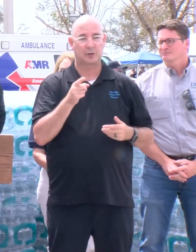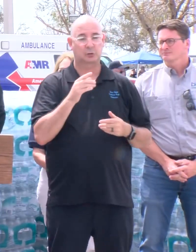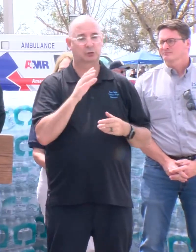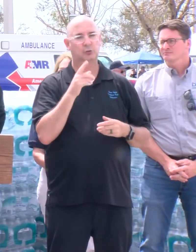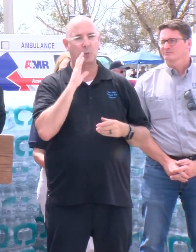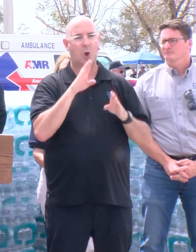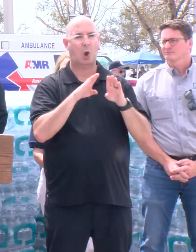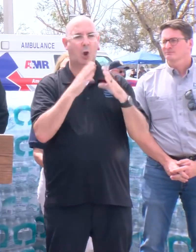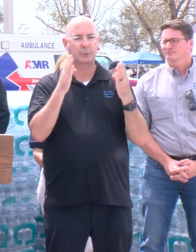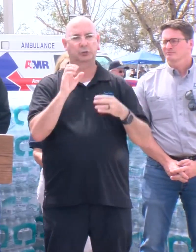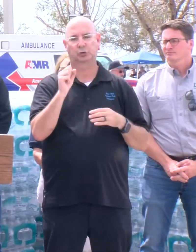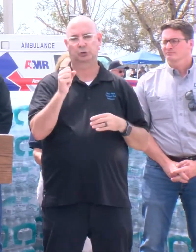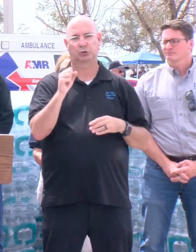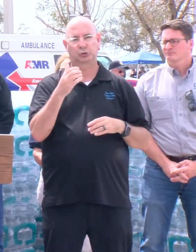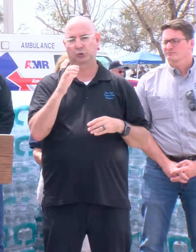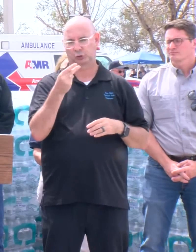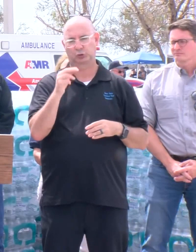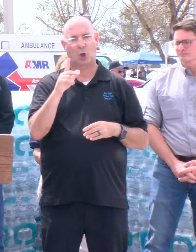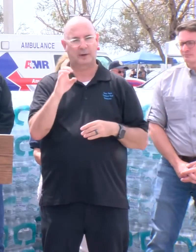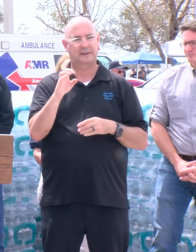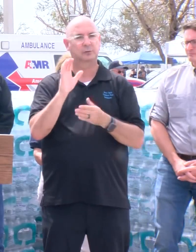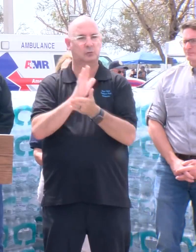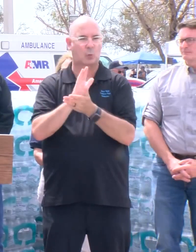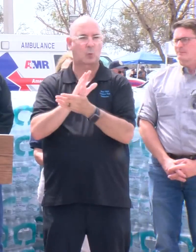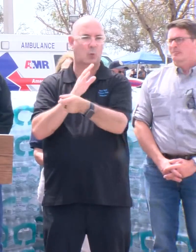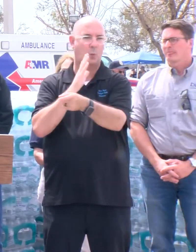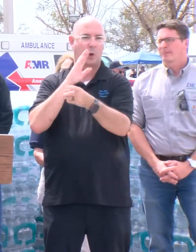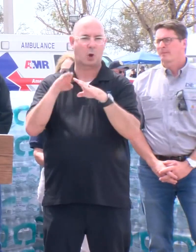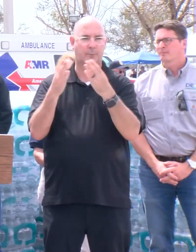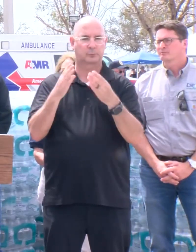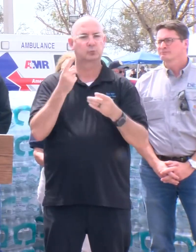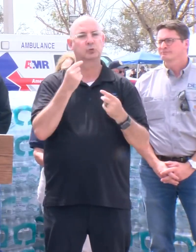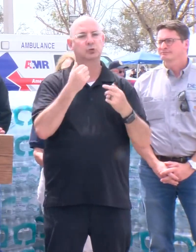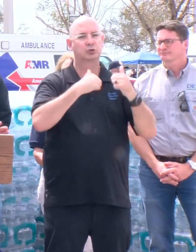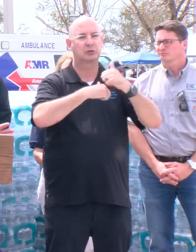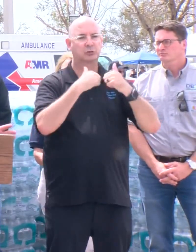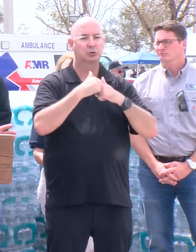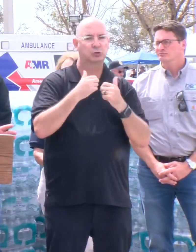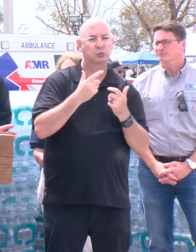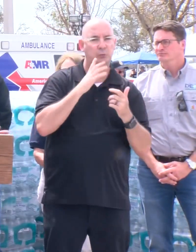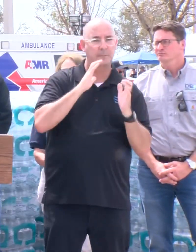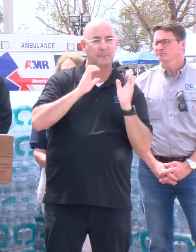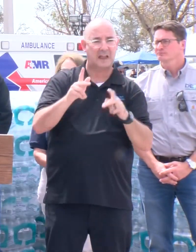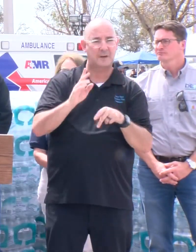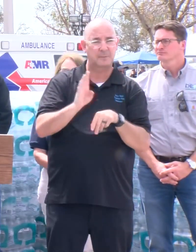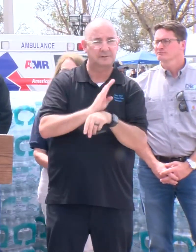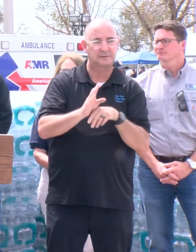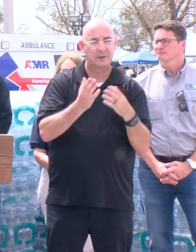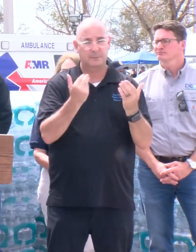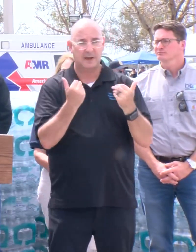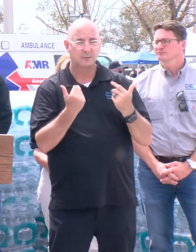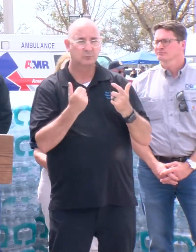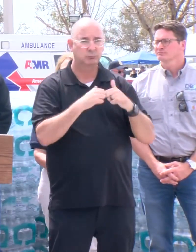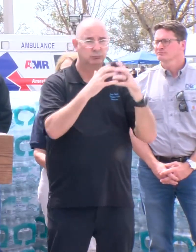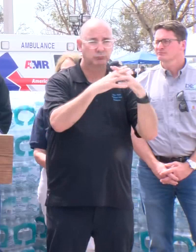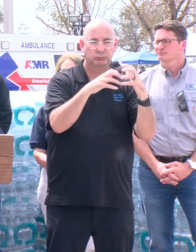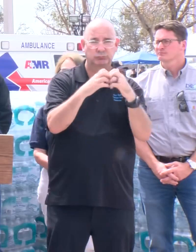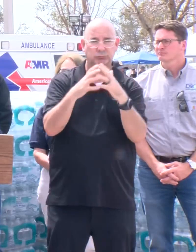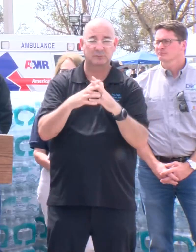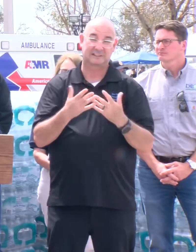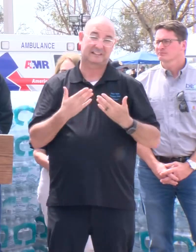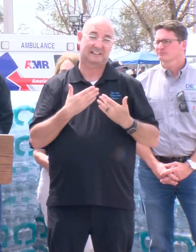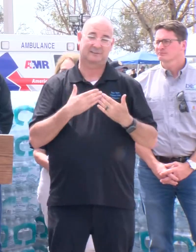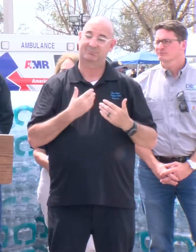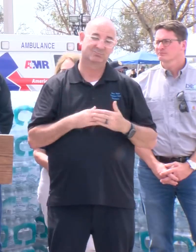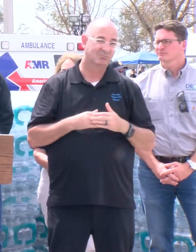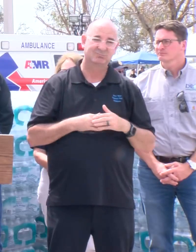lot of the infrastructure is bouncing back in terms of businesses. And look, it's not easy, but I would say the resiliency